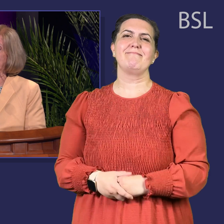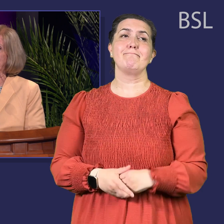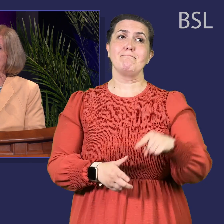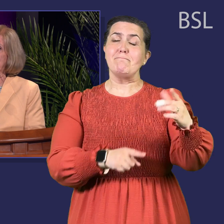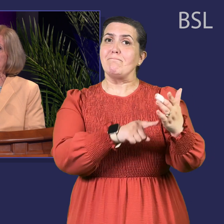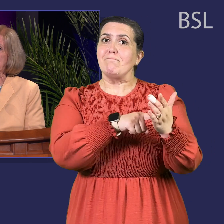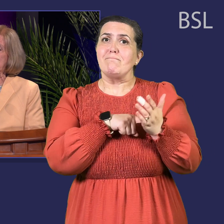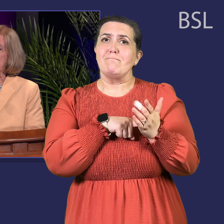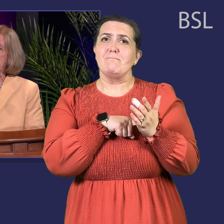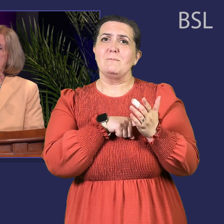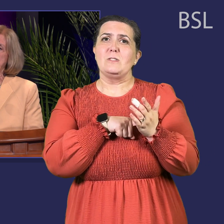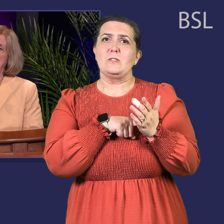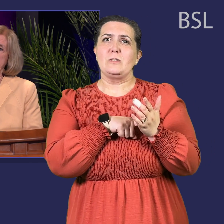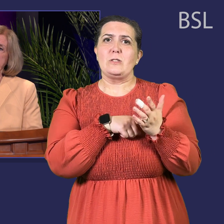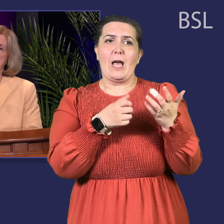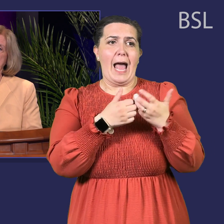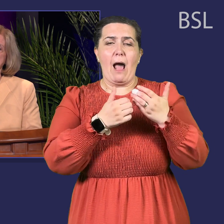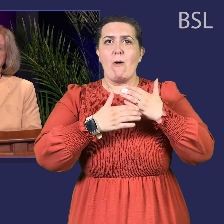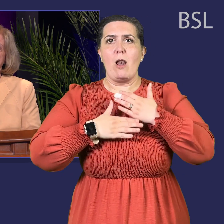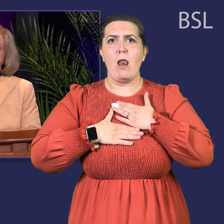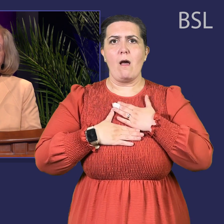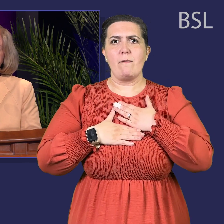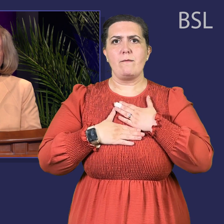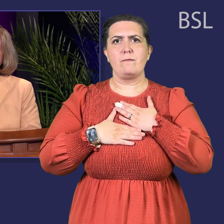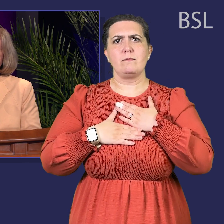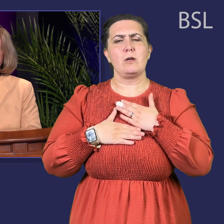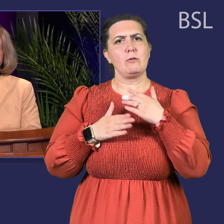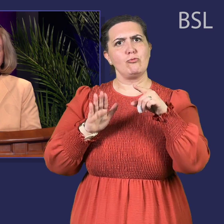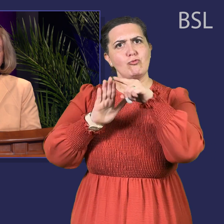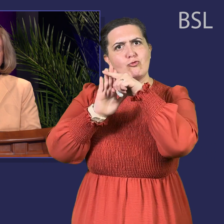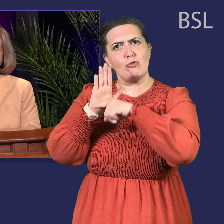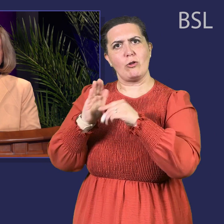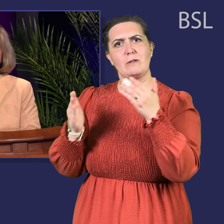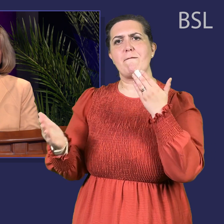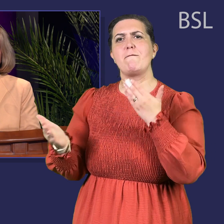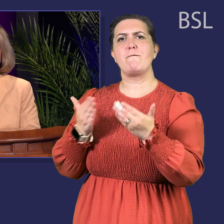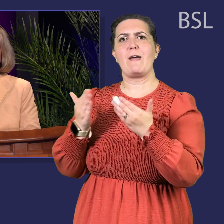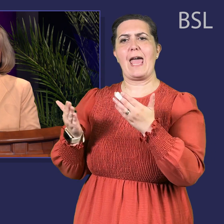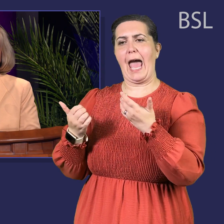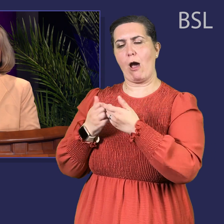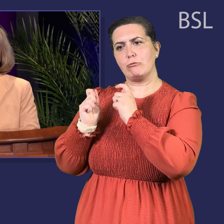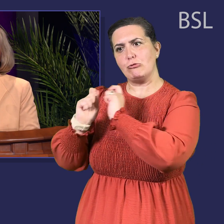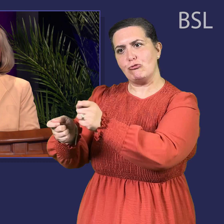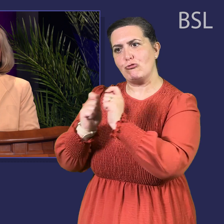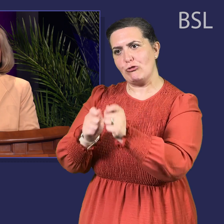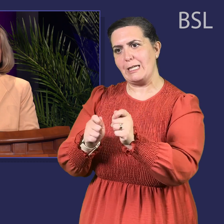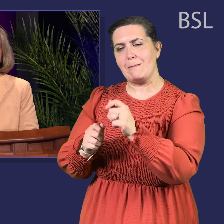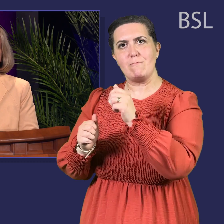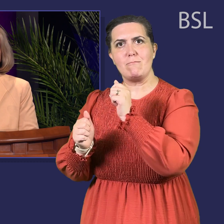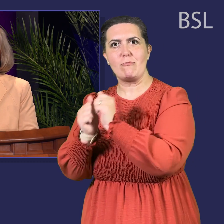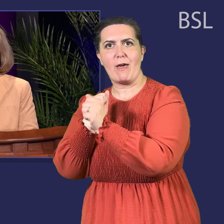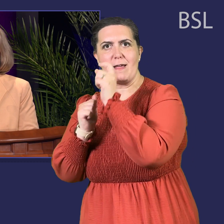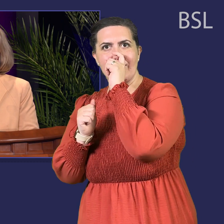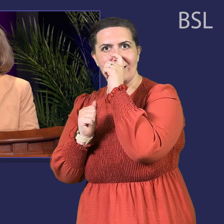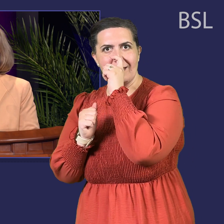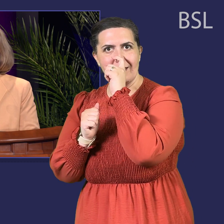envelopes. He showed us how much he loved us by setting firm and fair rules for the way we treated our siblings and the